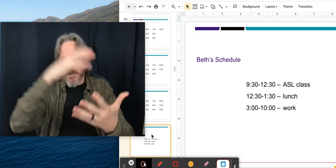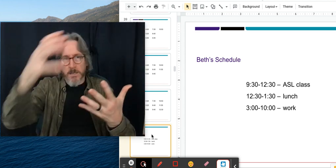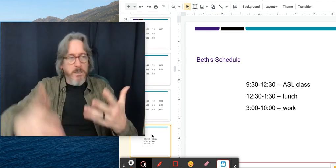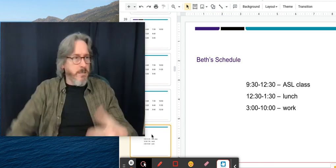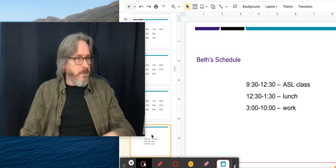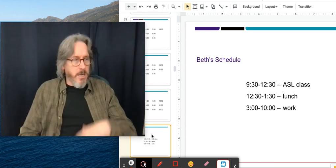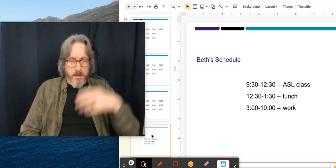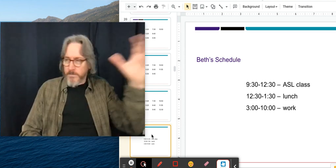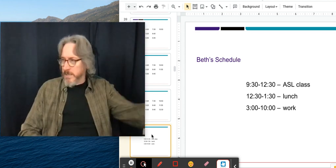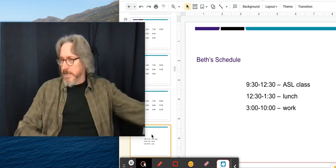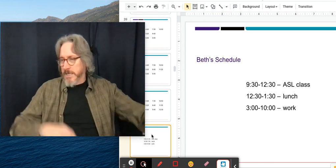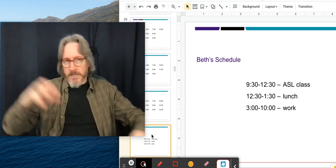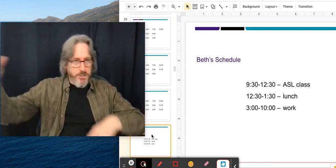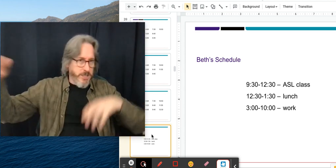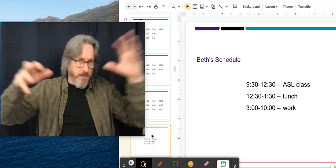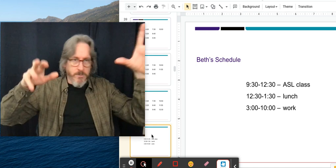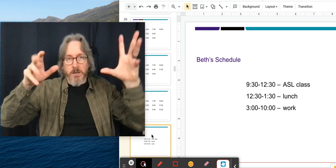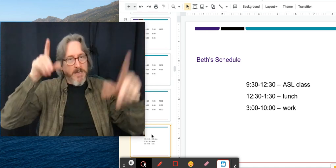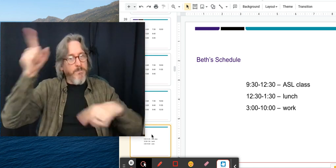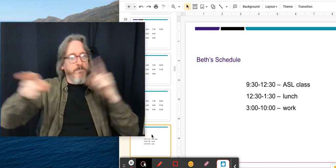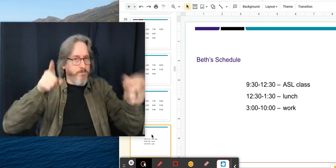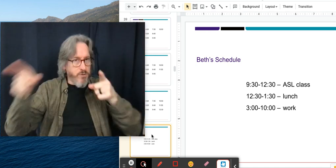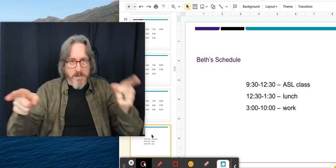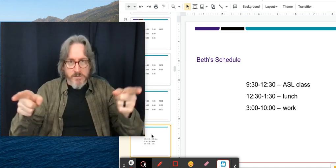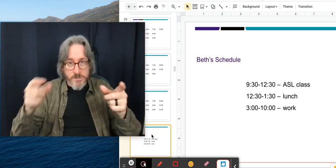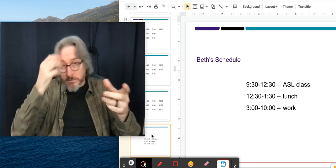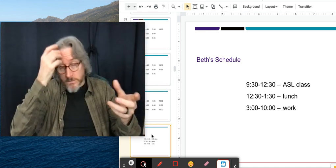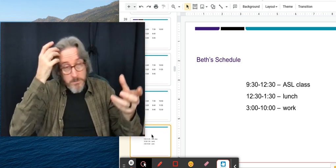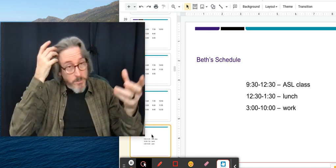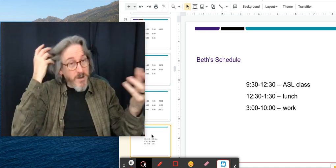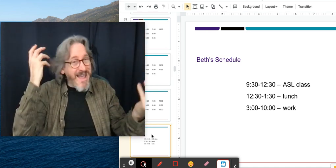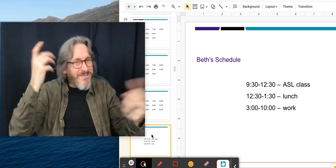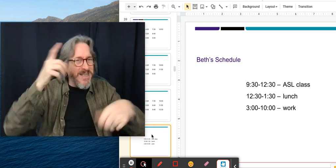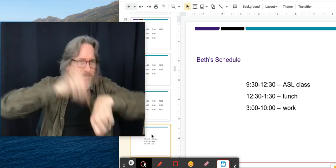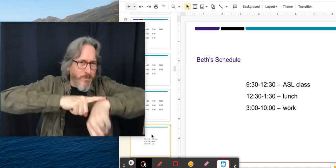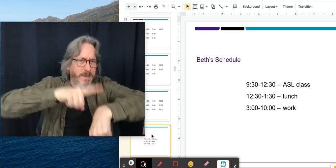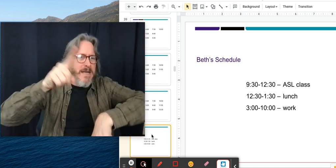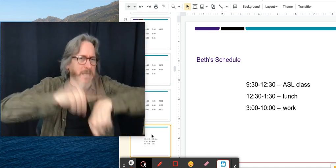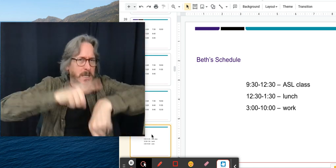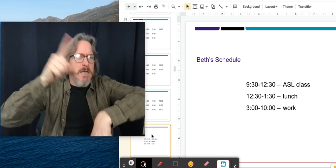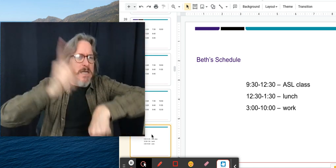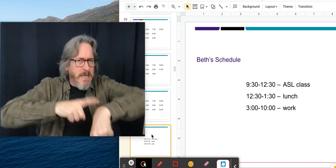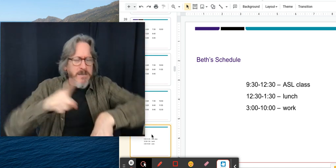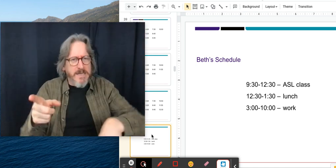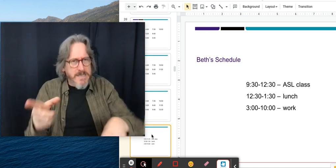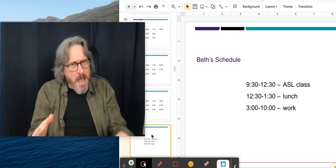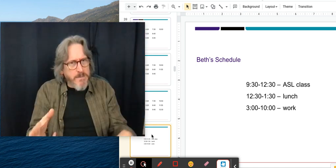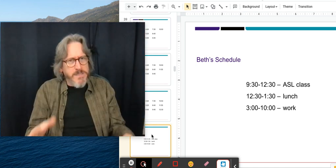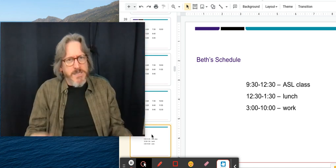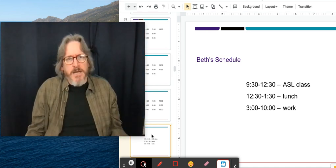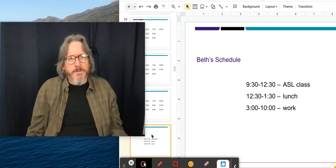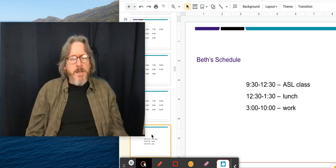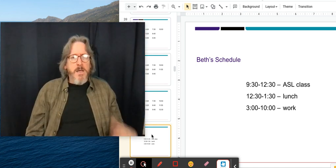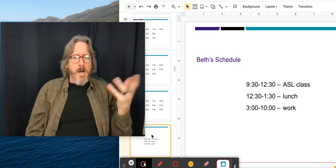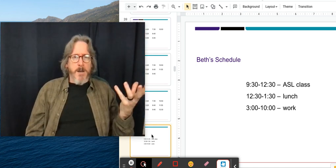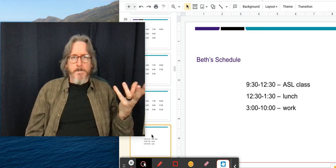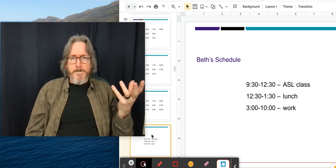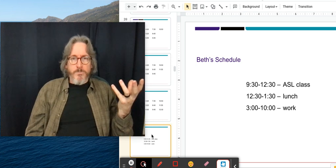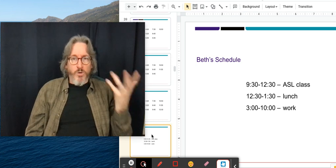use they, he, she, like pronouns. We don't have to keep repeating the time